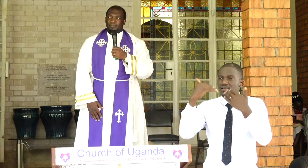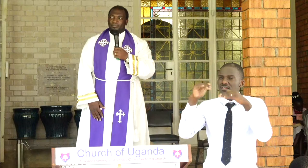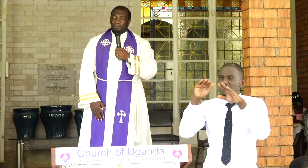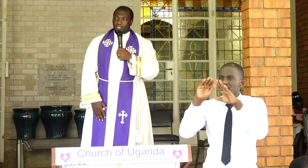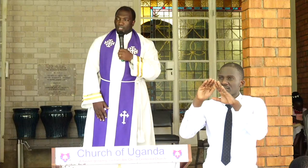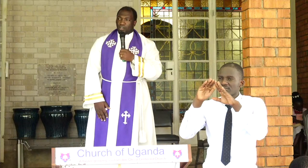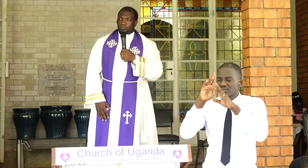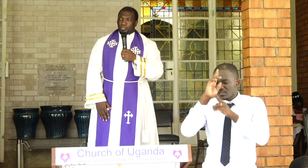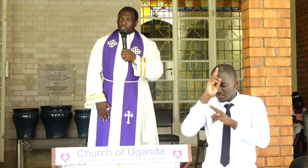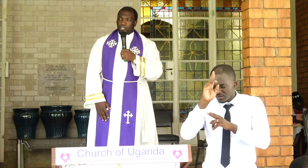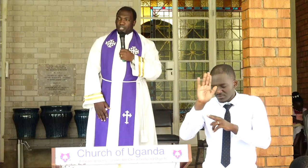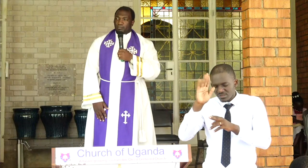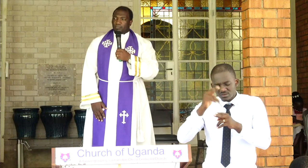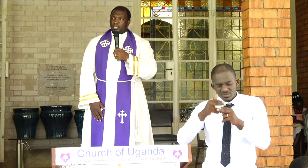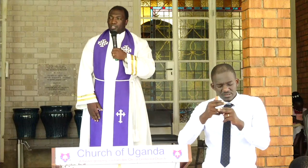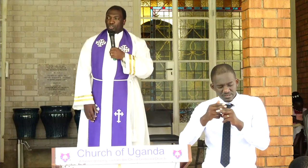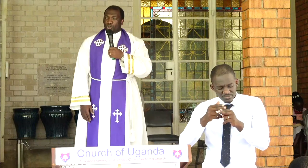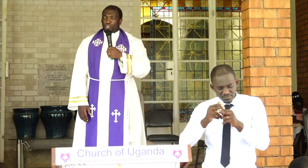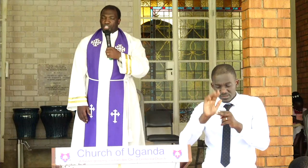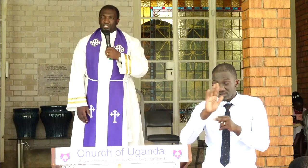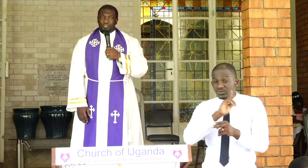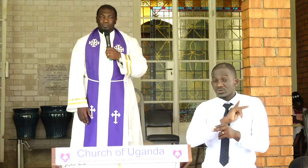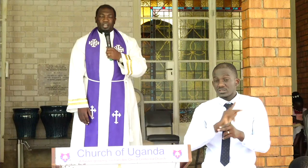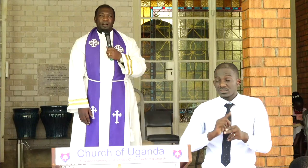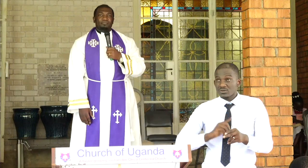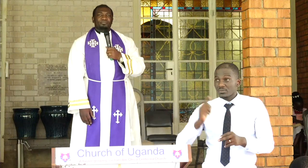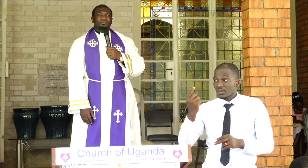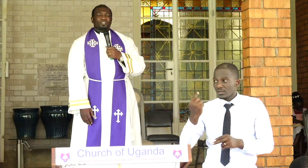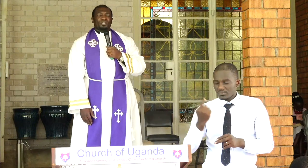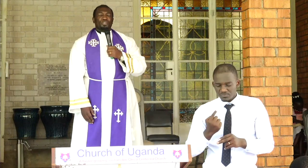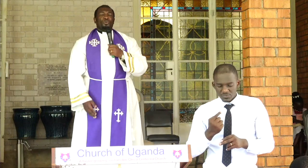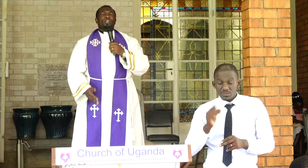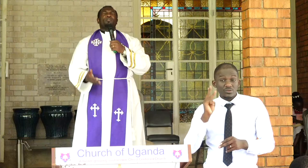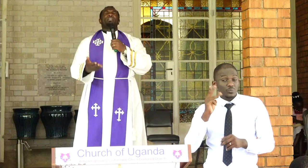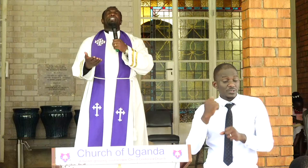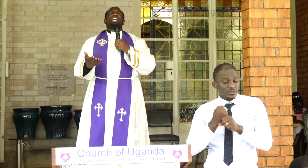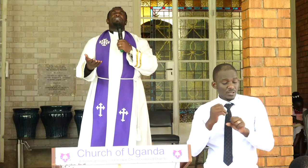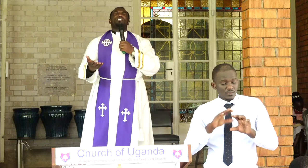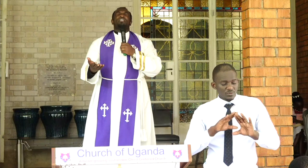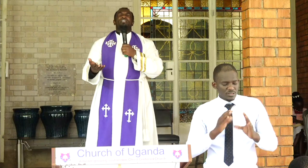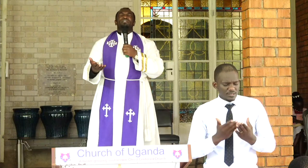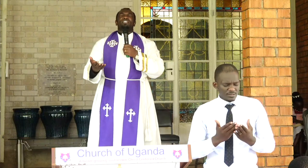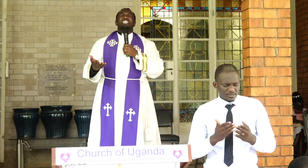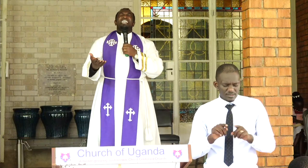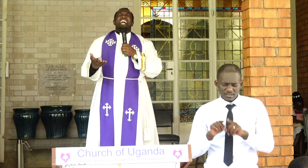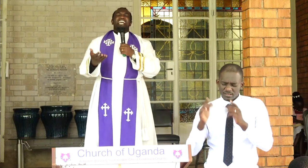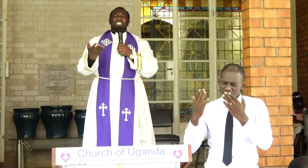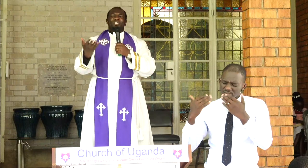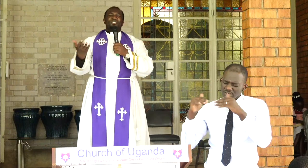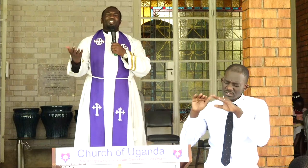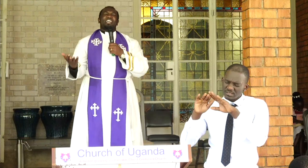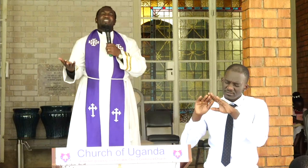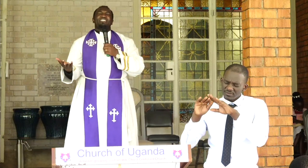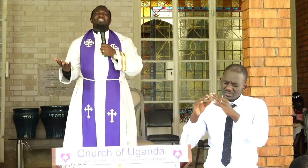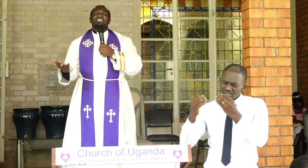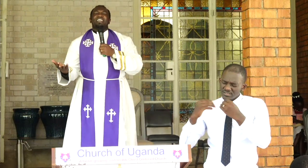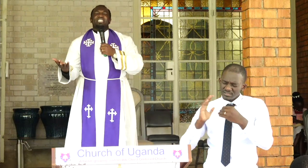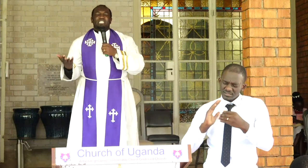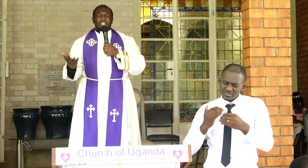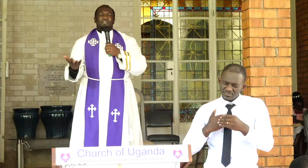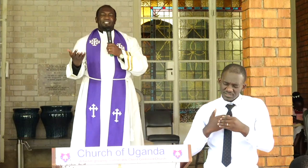heaven, hallowed be your name. Your kingdom come. Your will be done on earth as it is in